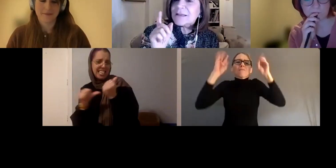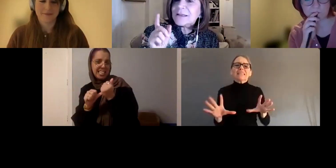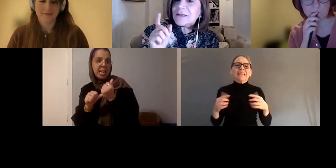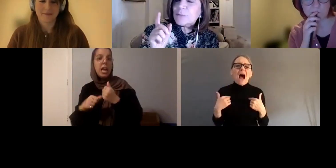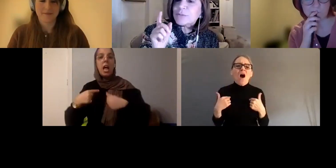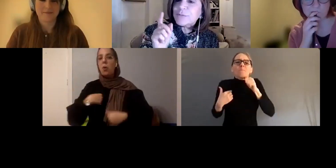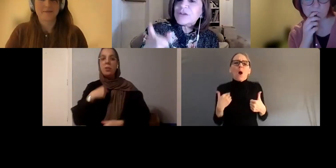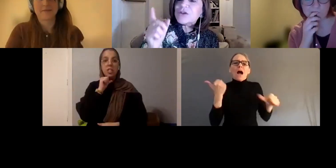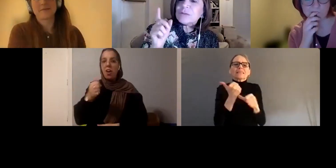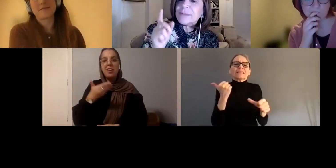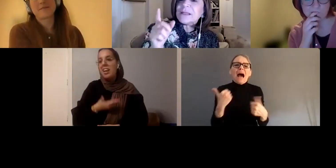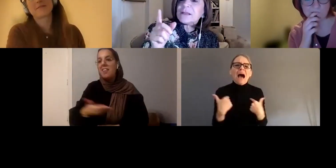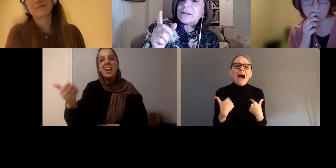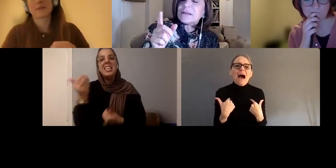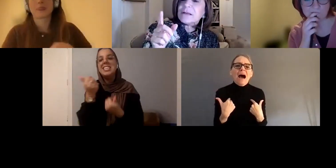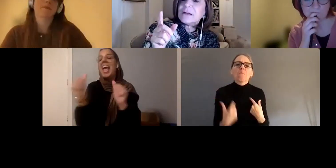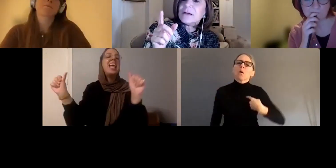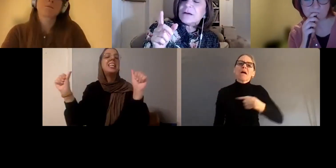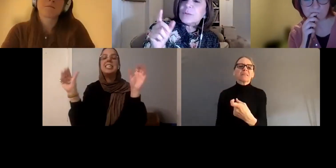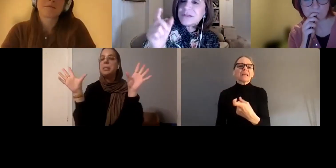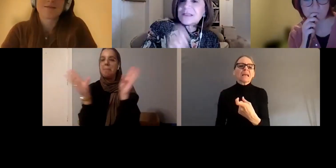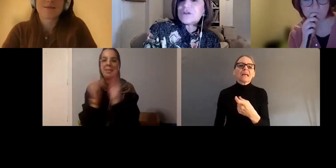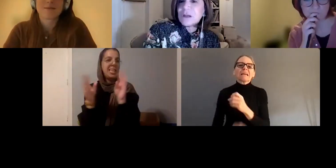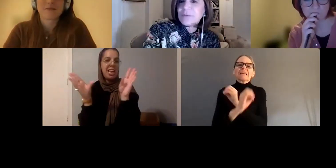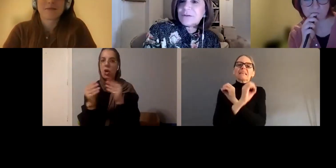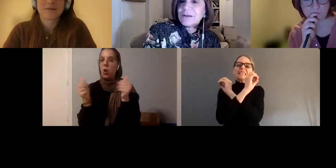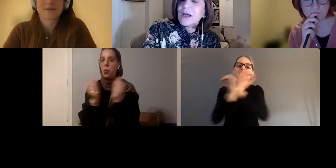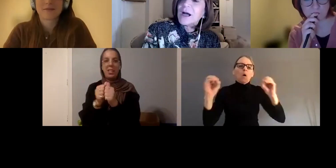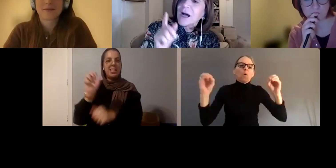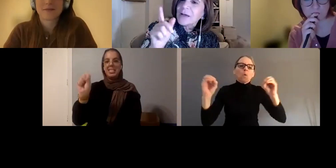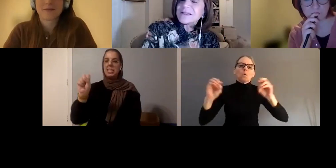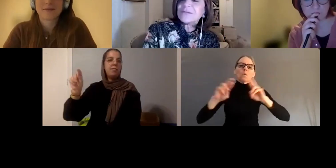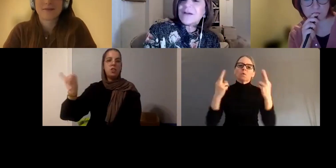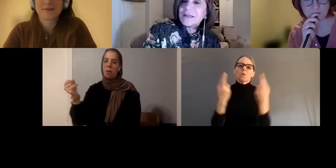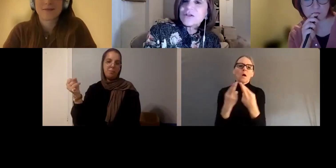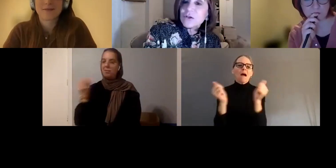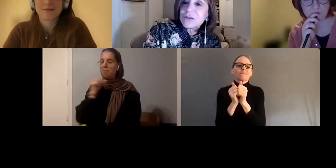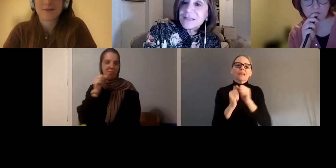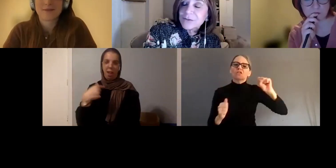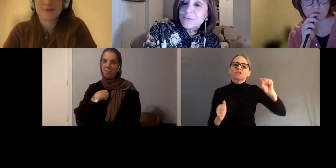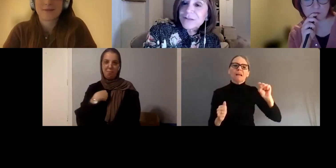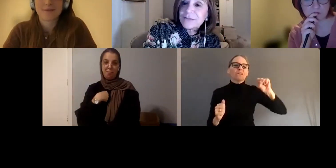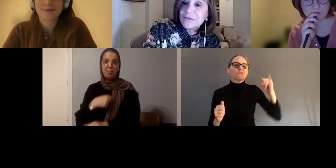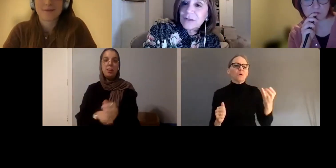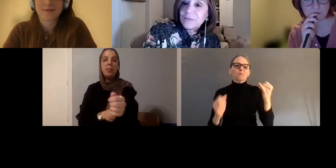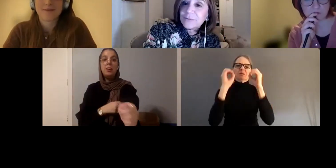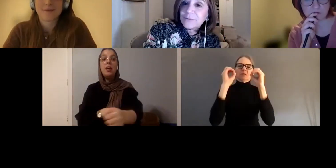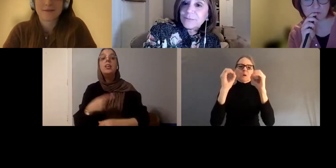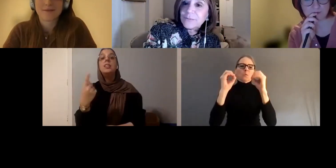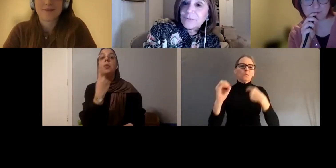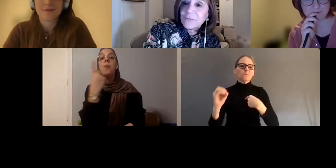any professional meeting with Steve Jobs. I was invited to cook dinner for Steve